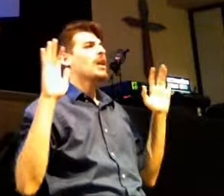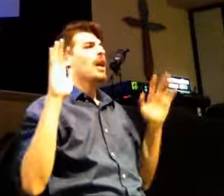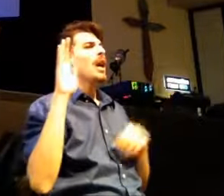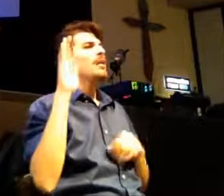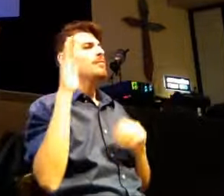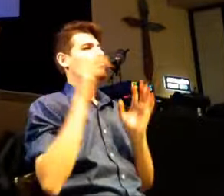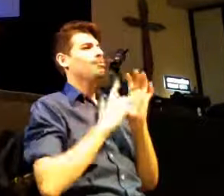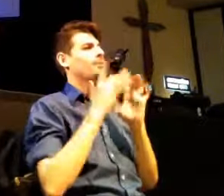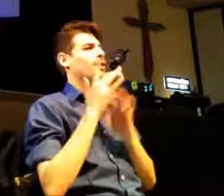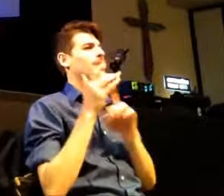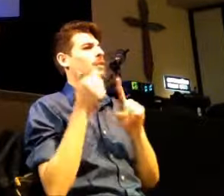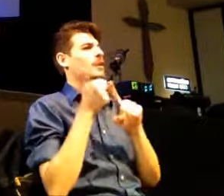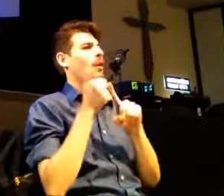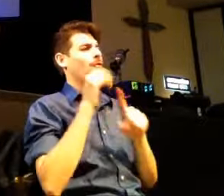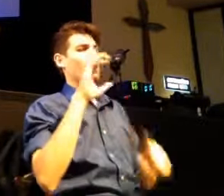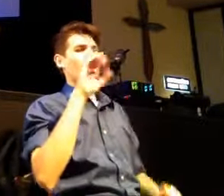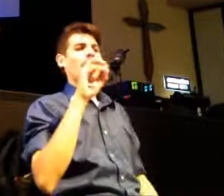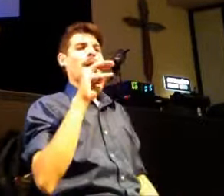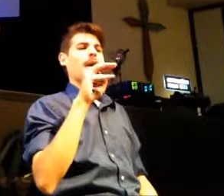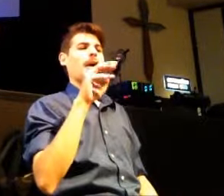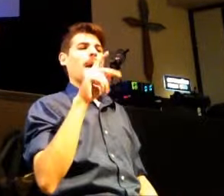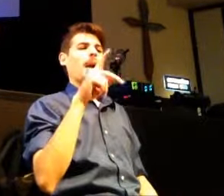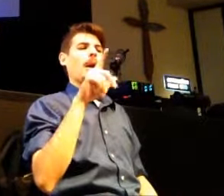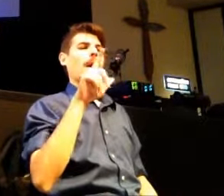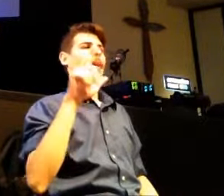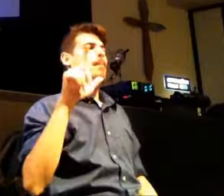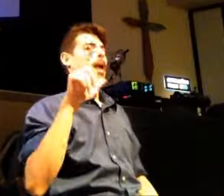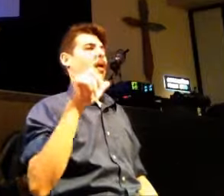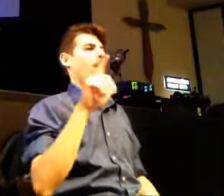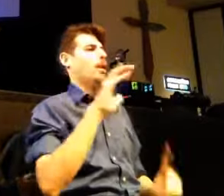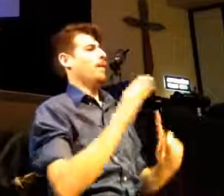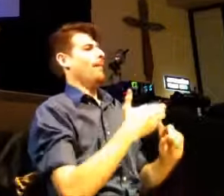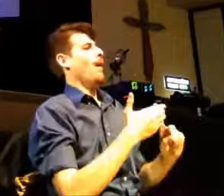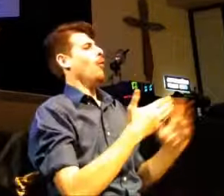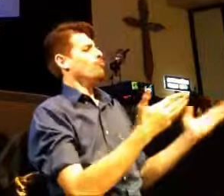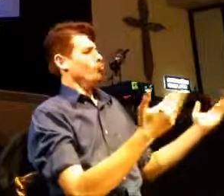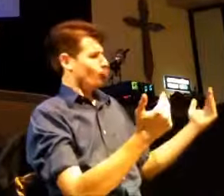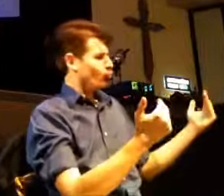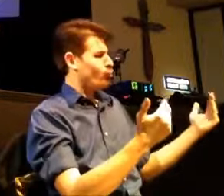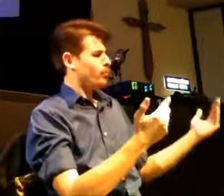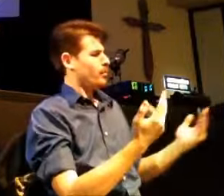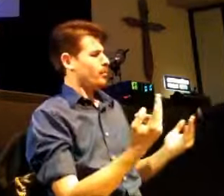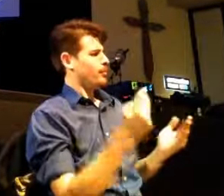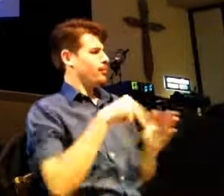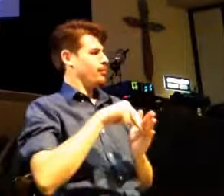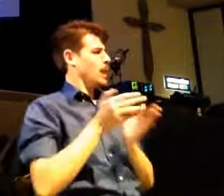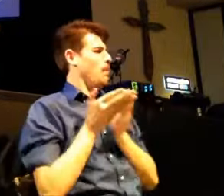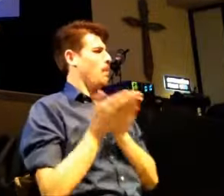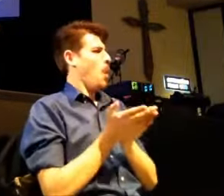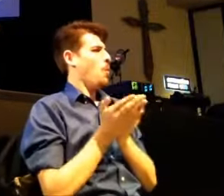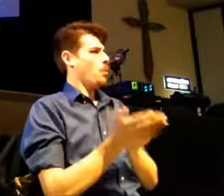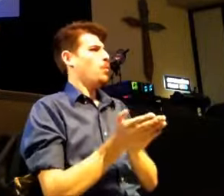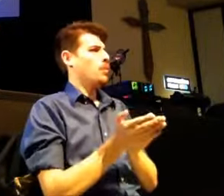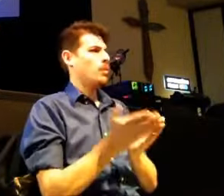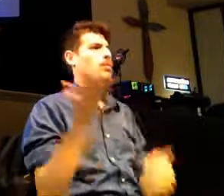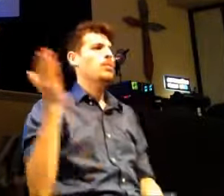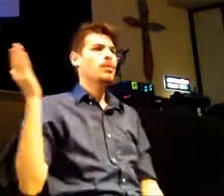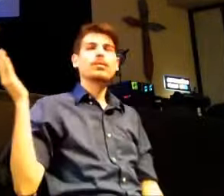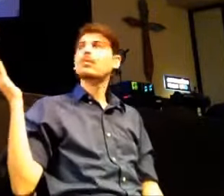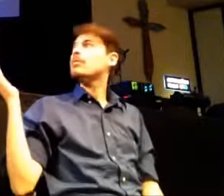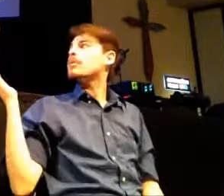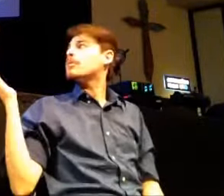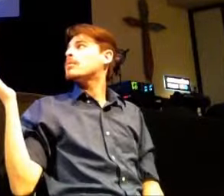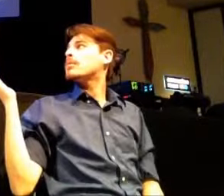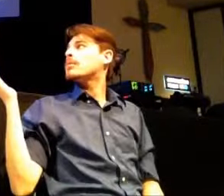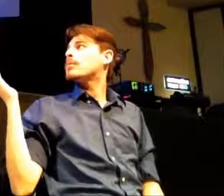the boat and goes off while he dismisses the crowds. And then verse 23, after he dismissed them, he went up on a mountainside by himself